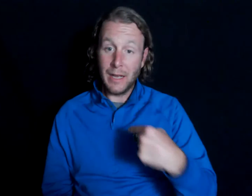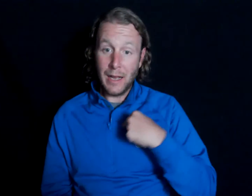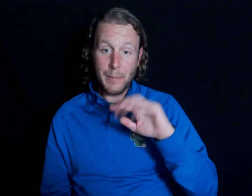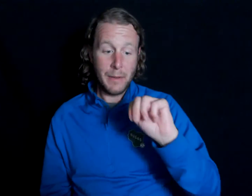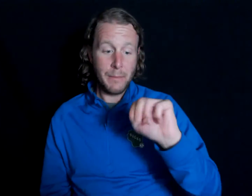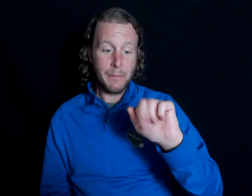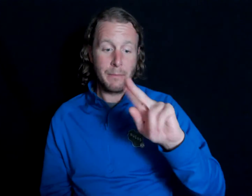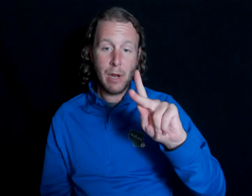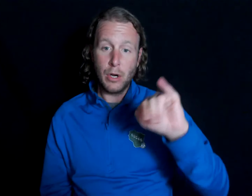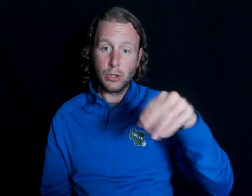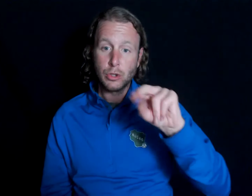long.